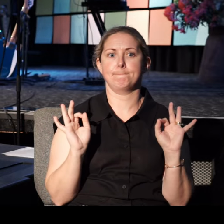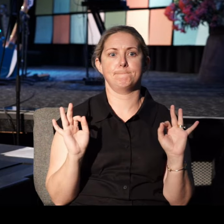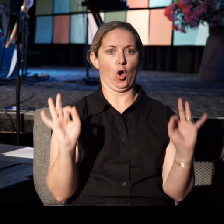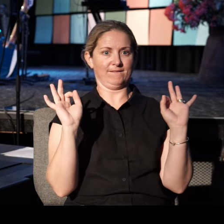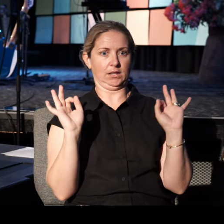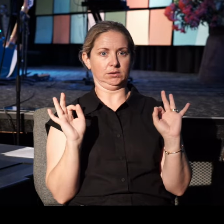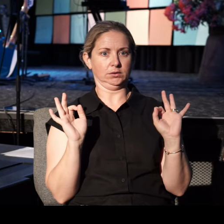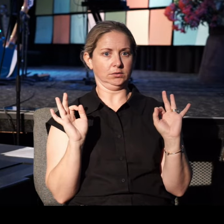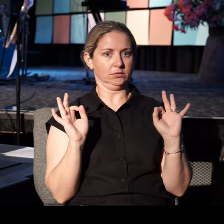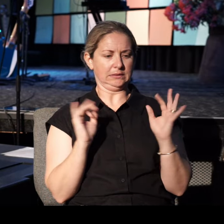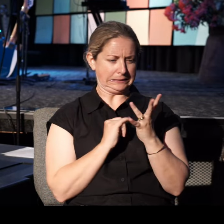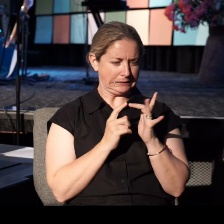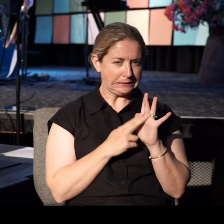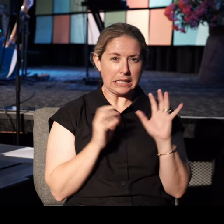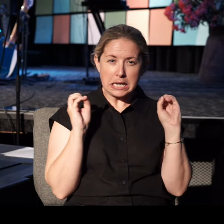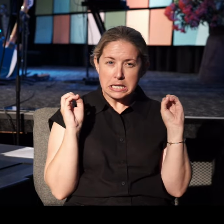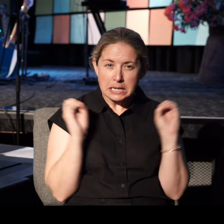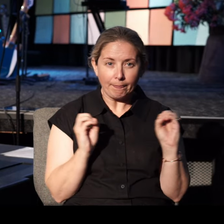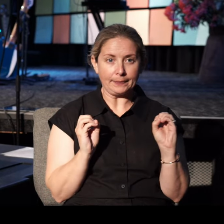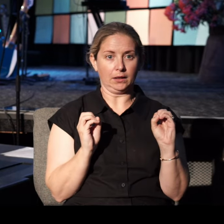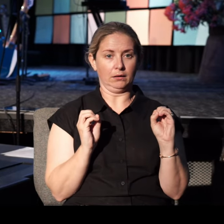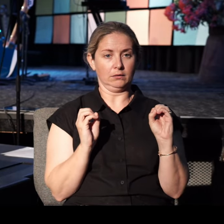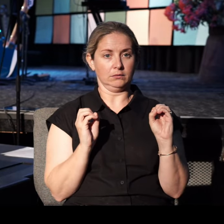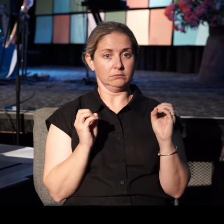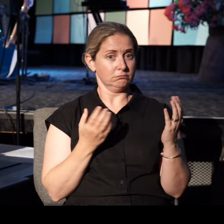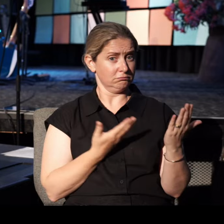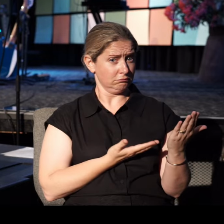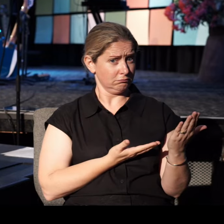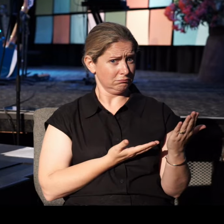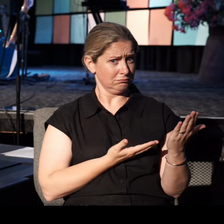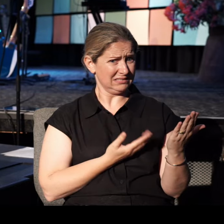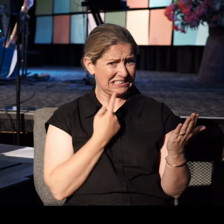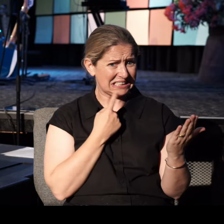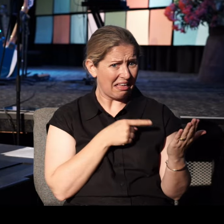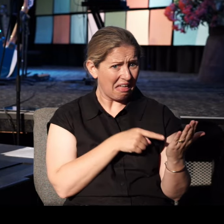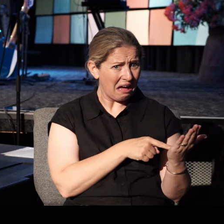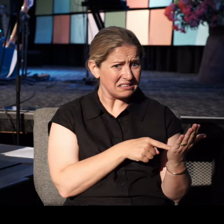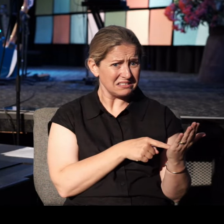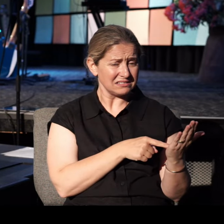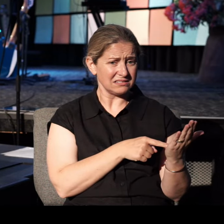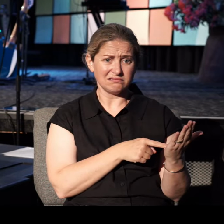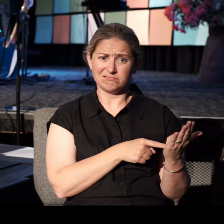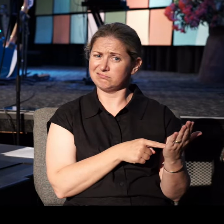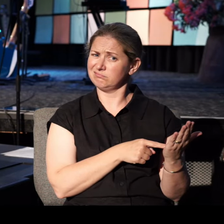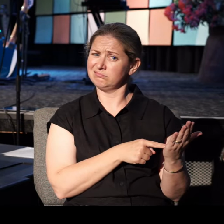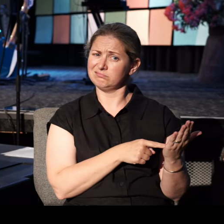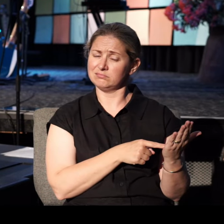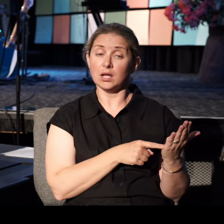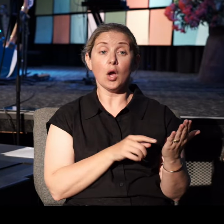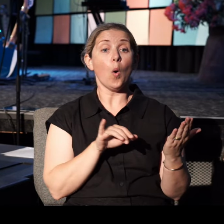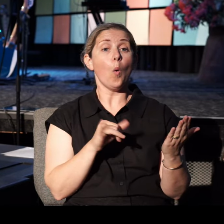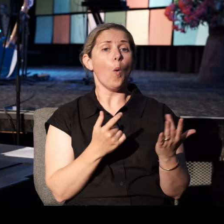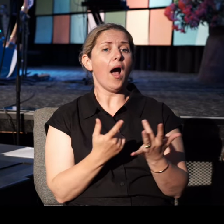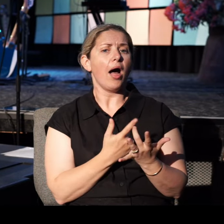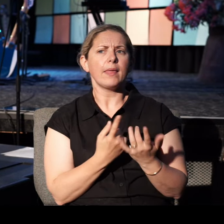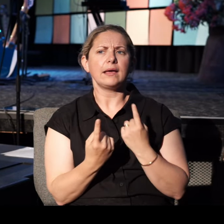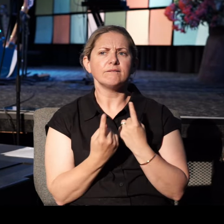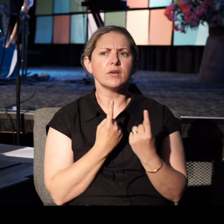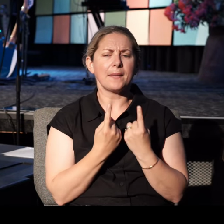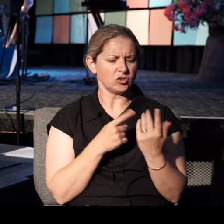life? Are there any hints in the letter that he doesn't mean that? That is to say, are there any hints in the letter